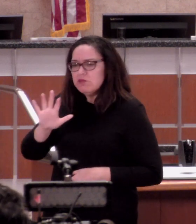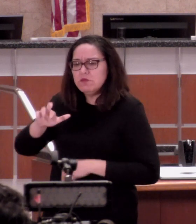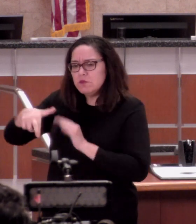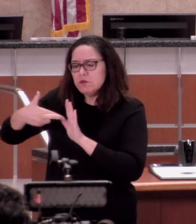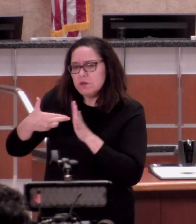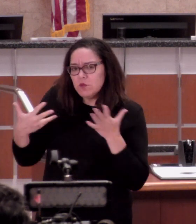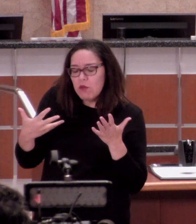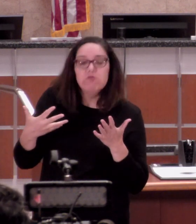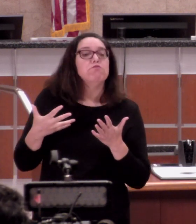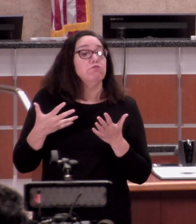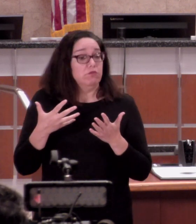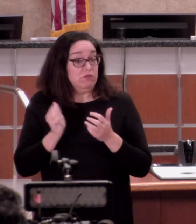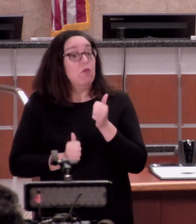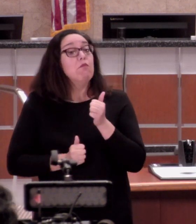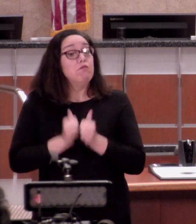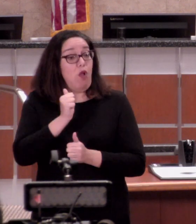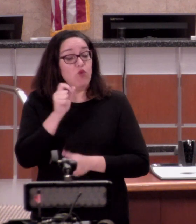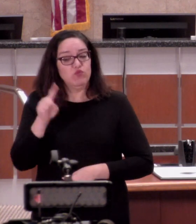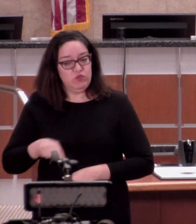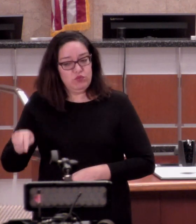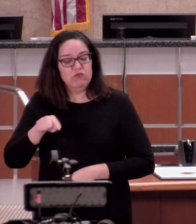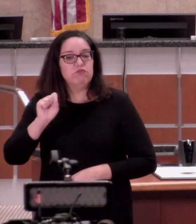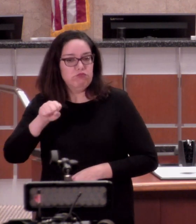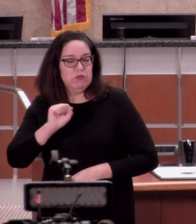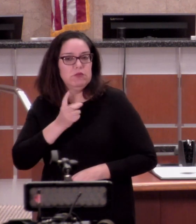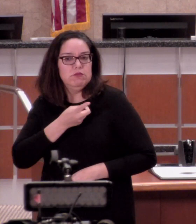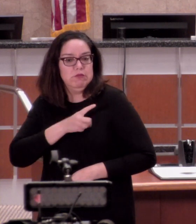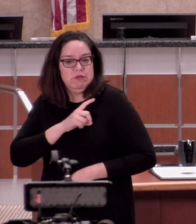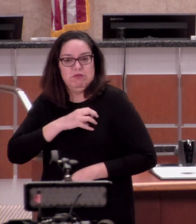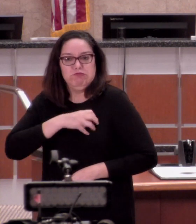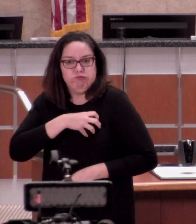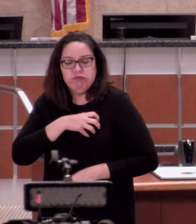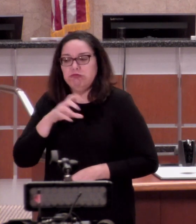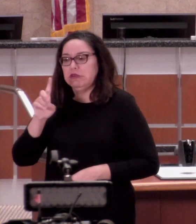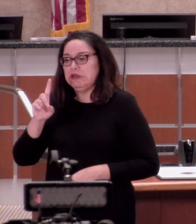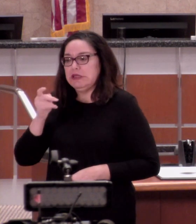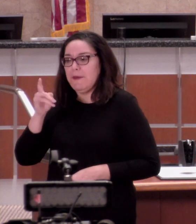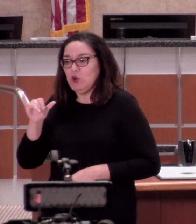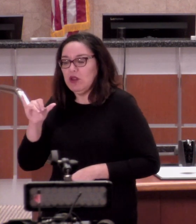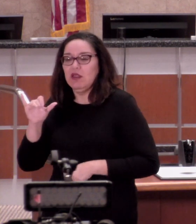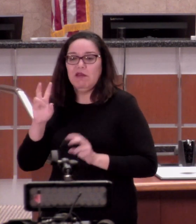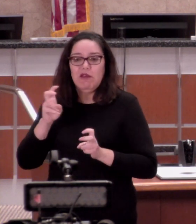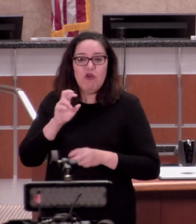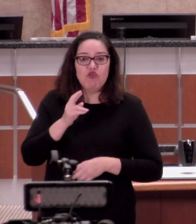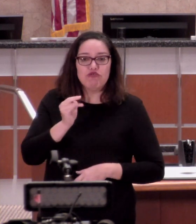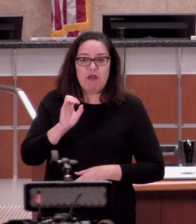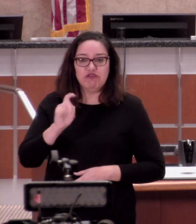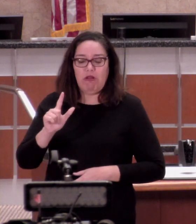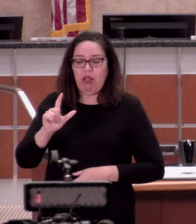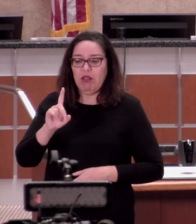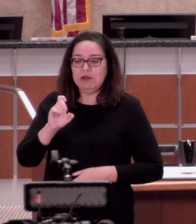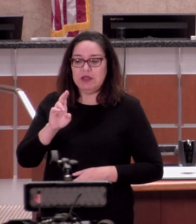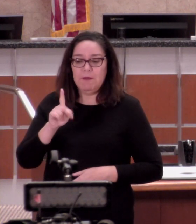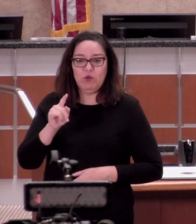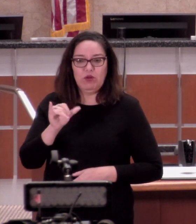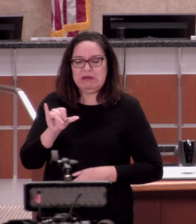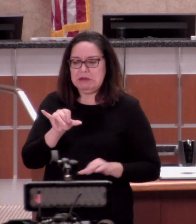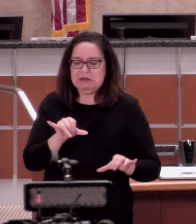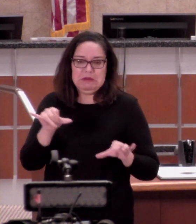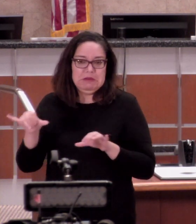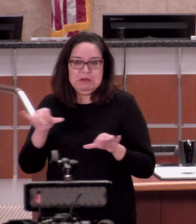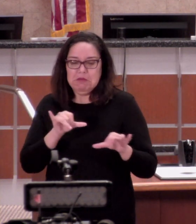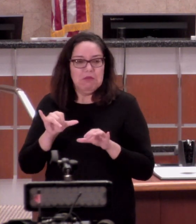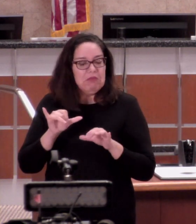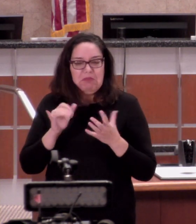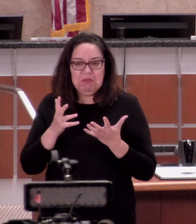For the vast majority of them are deputies. I don't know the breakdown of deputies and correctional deputies. We consider them basically the same. They're just assigned to,